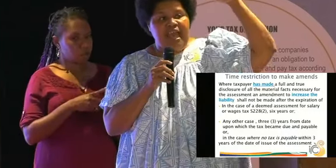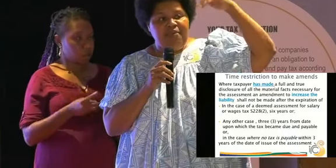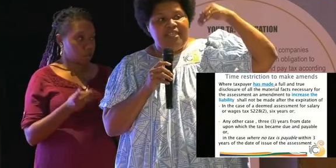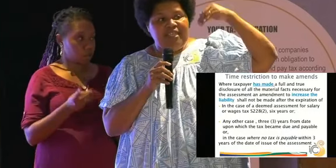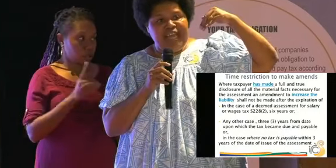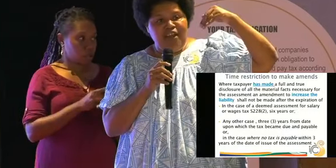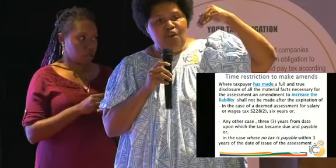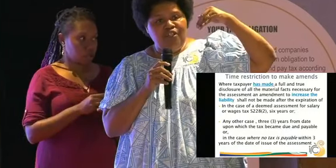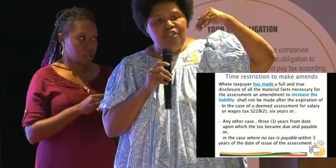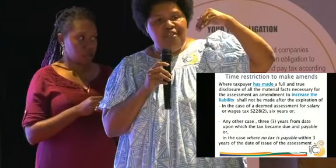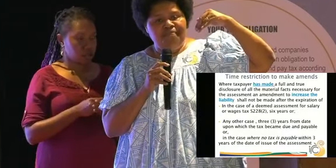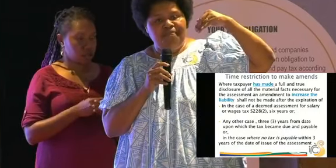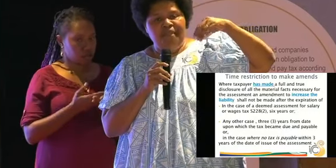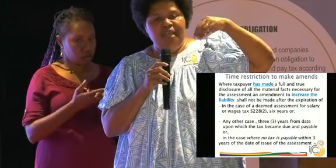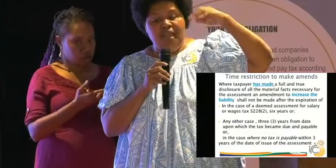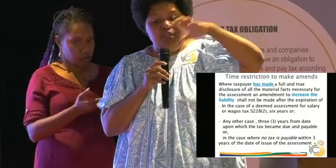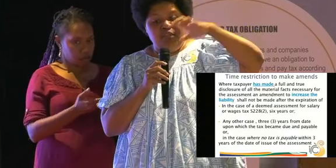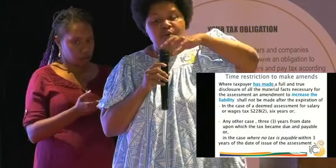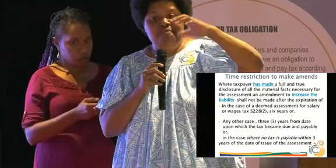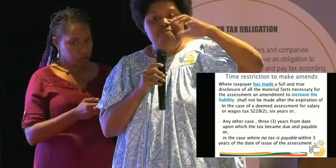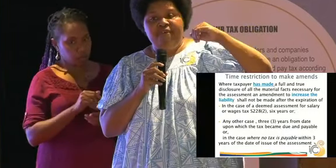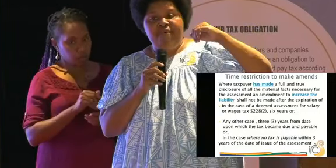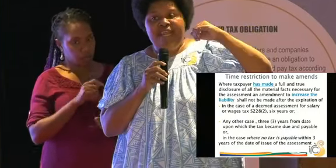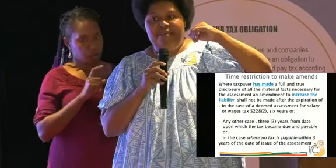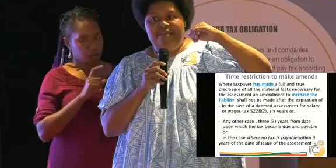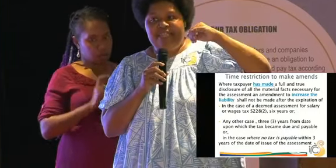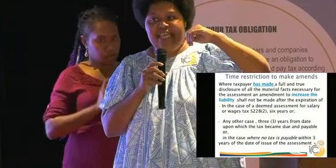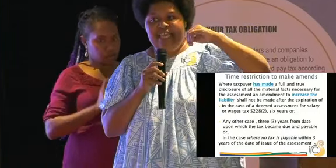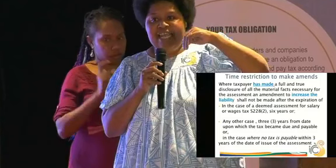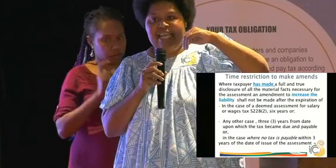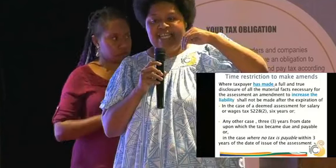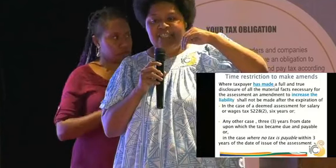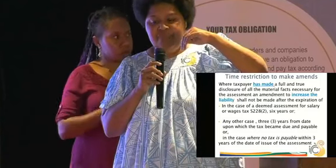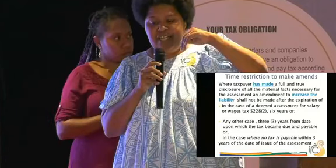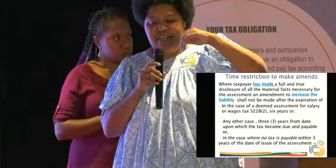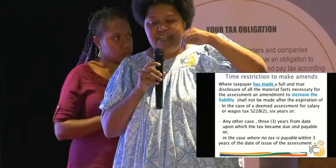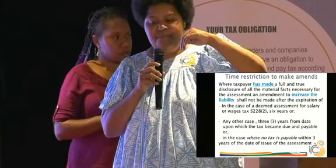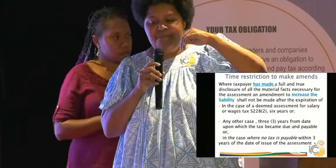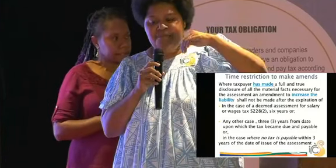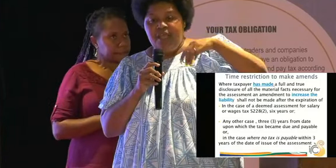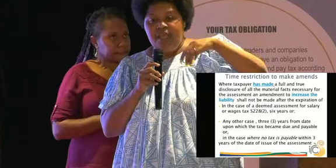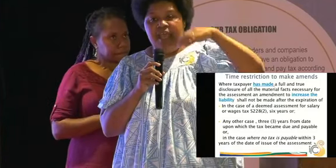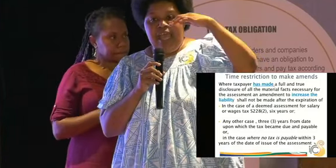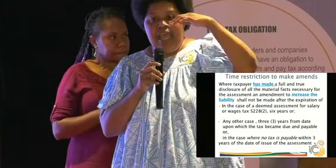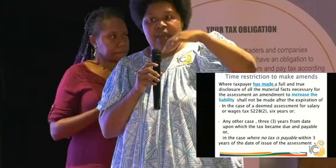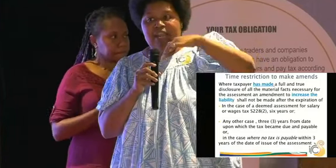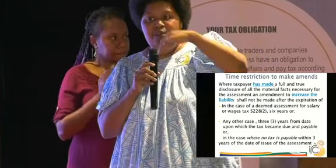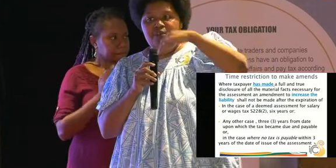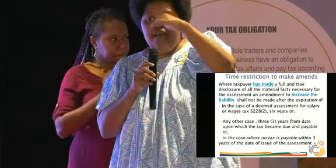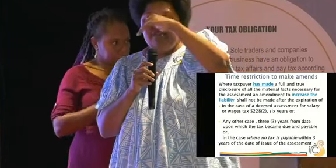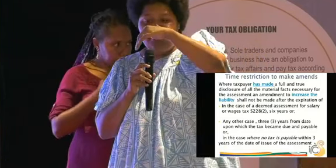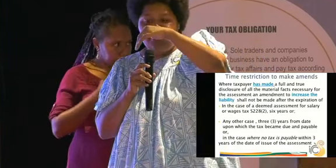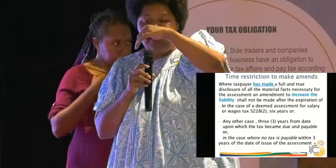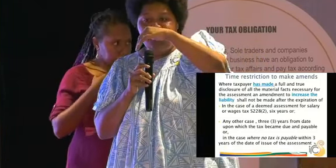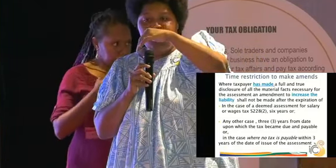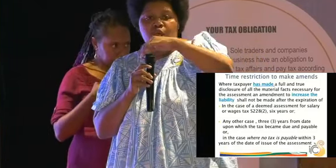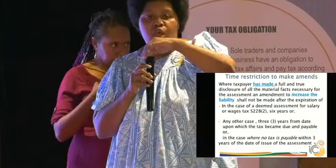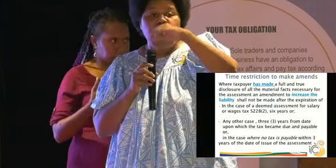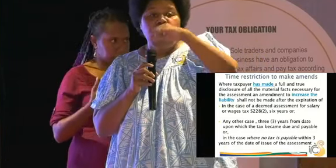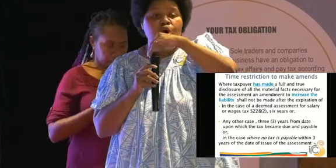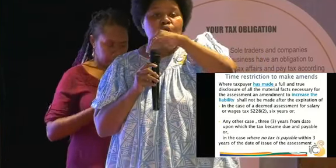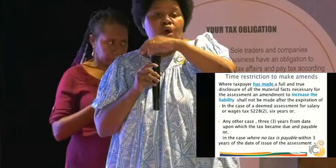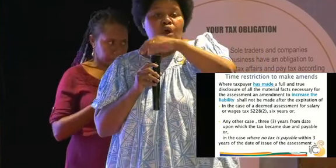it's a return lodged, you have provided everything in that tax return, and we are now trying to